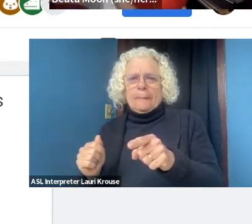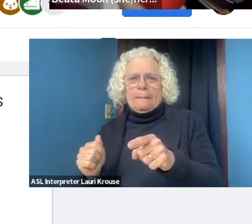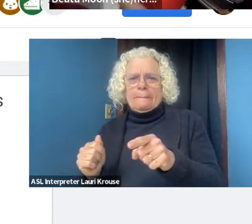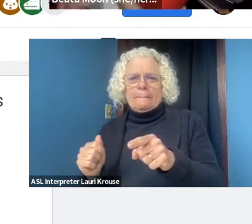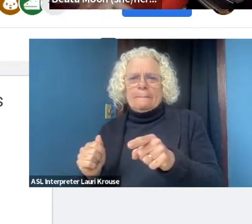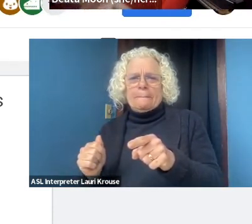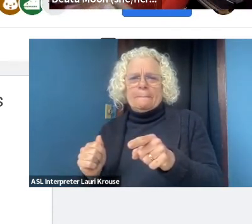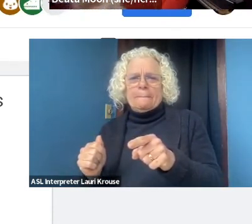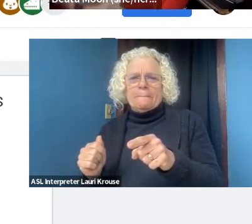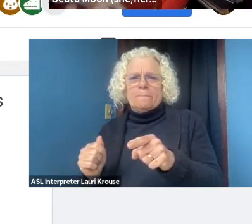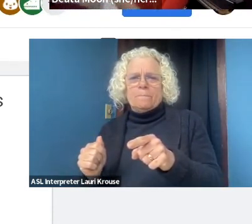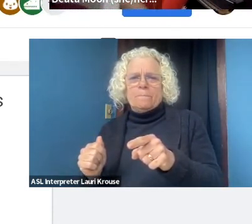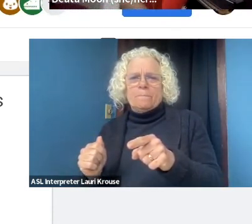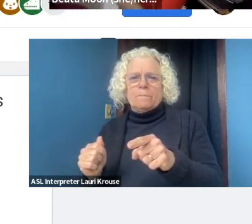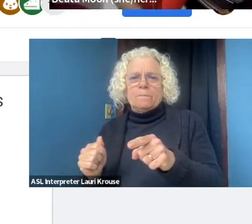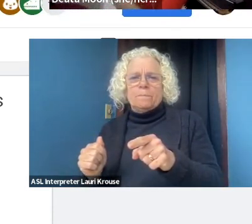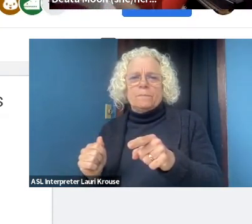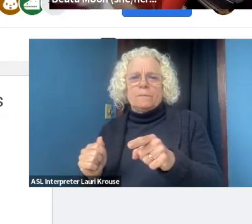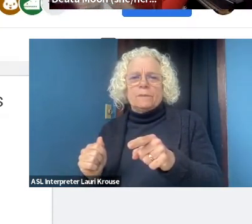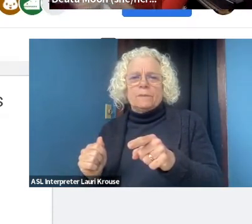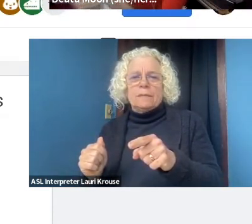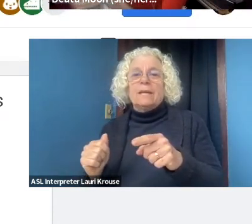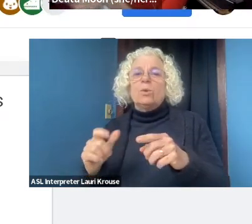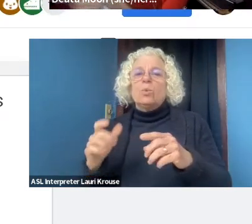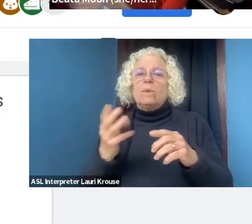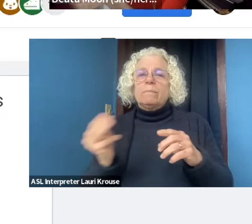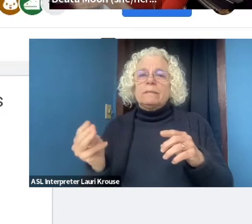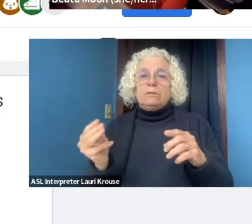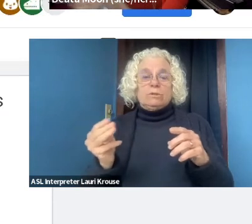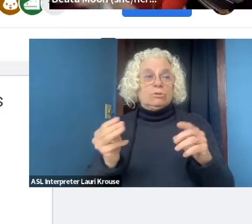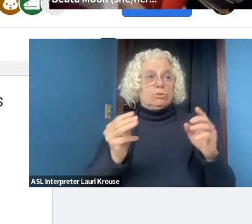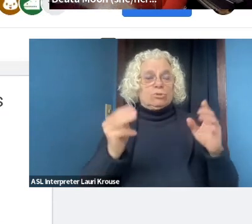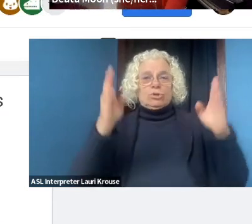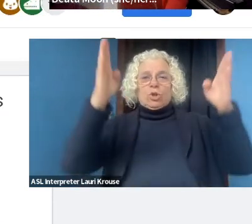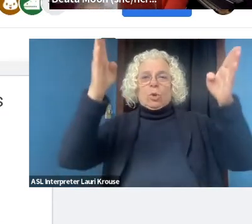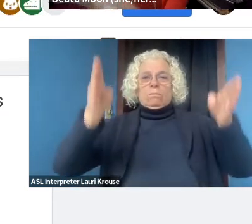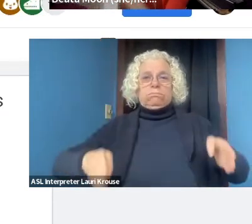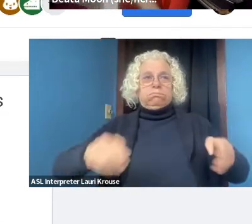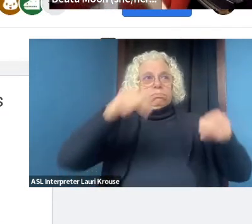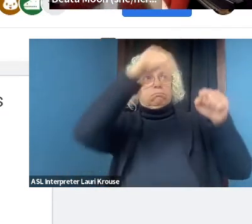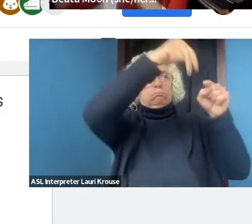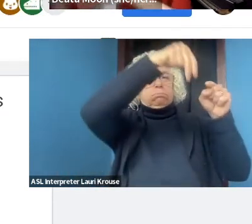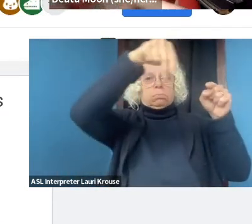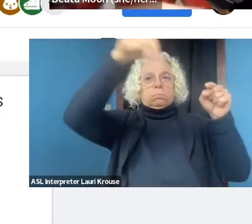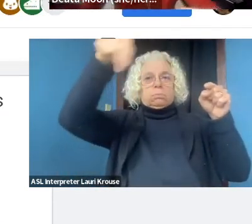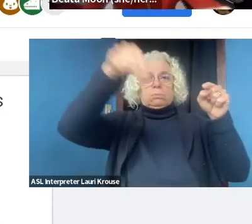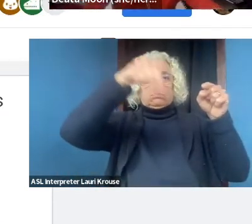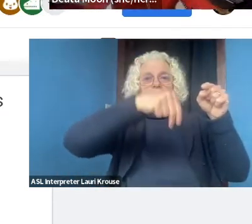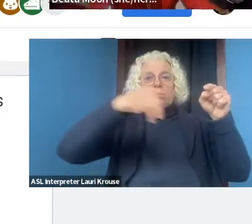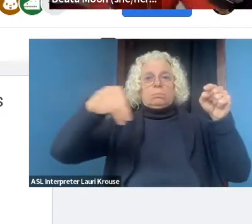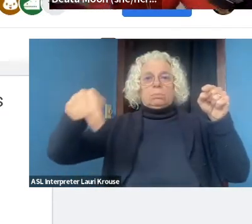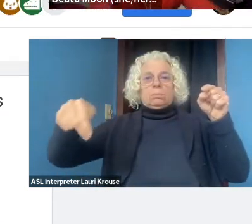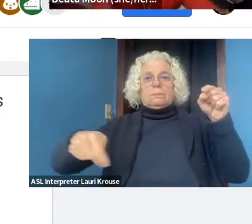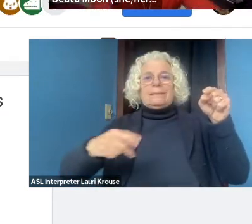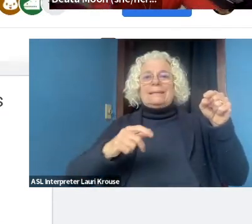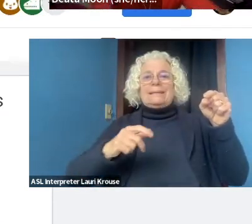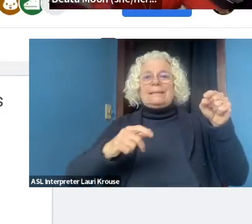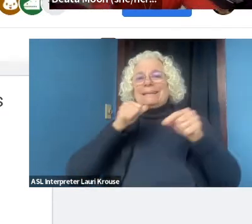rack where you normally would put shoes, and used that to put people's water bottles. So they were all labeled, just finding other ways